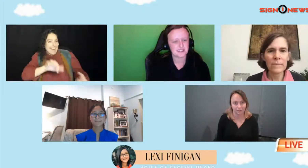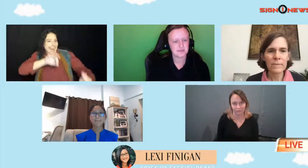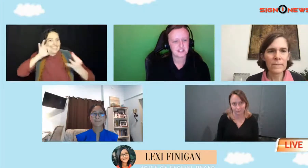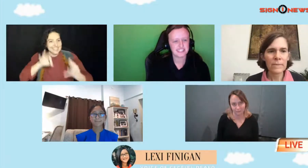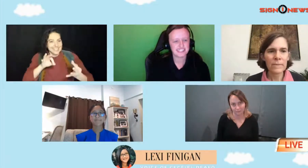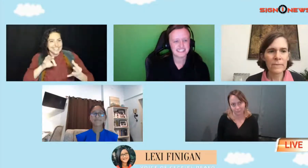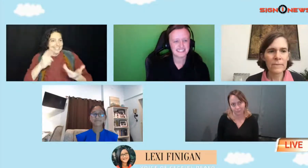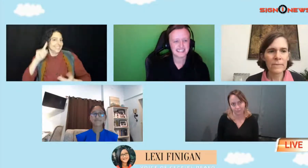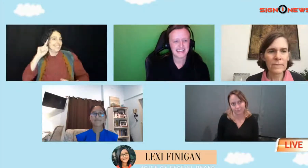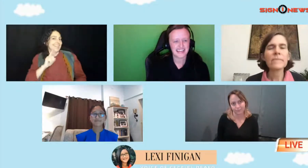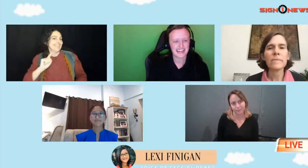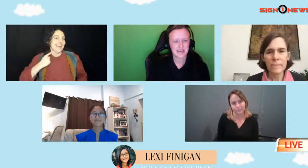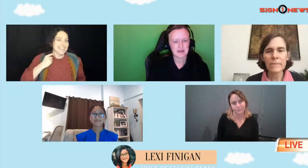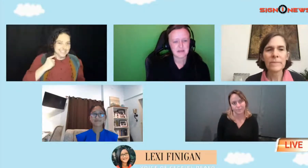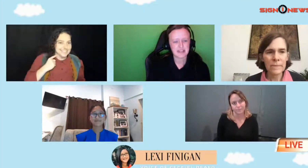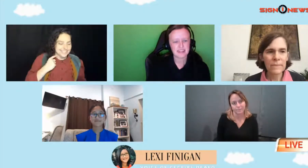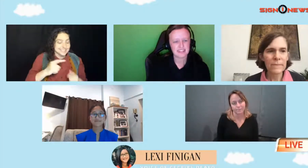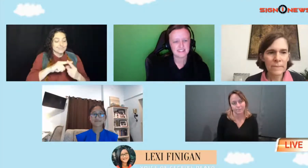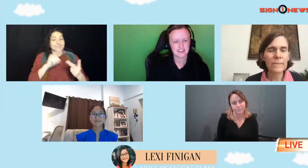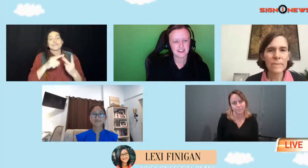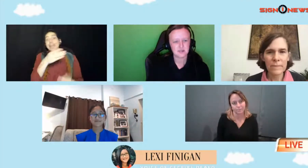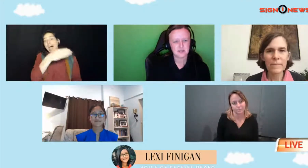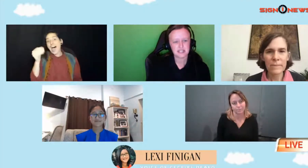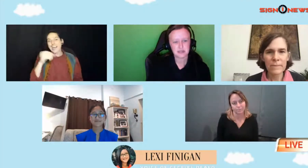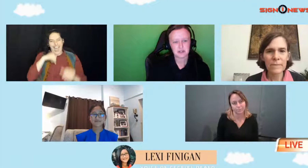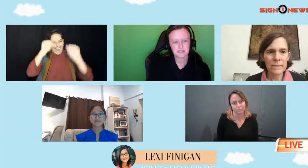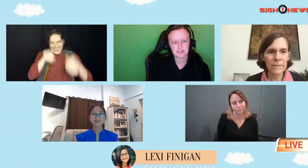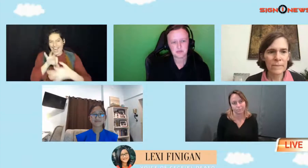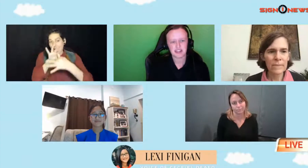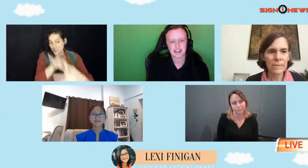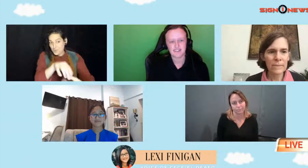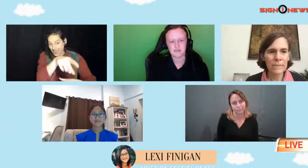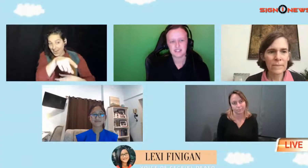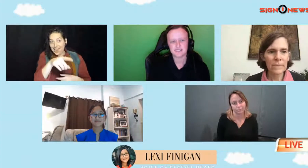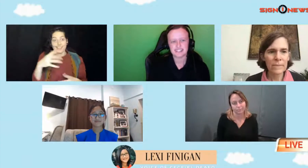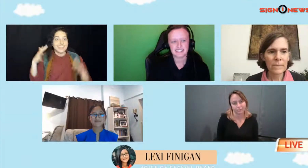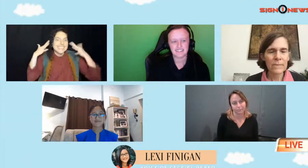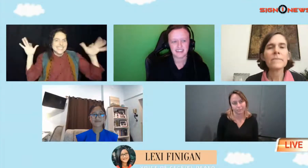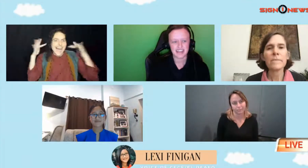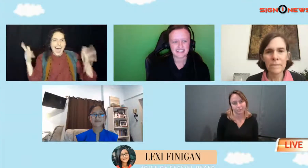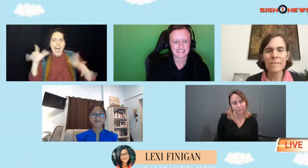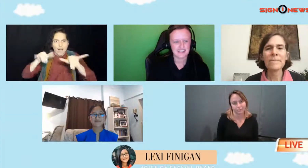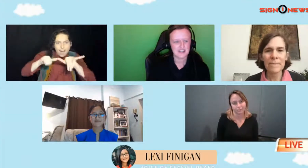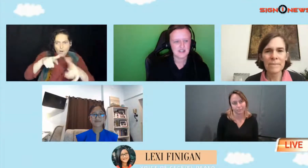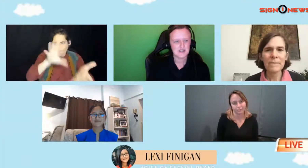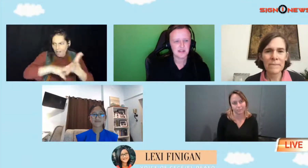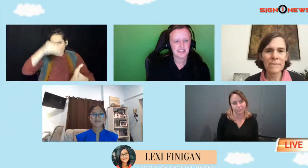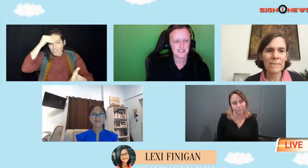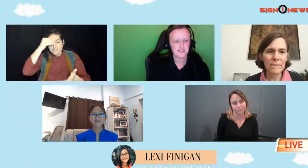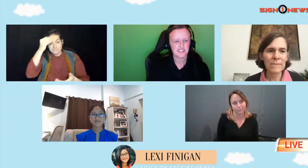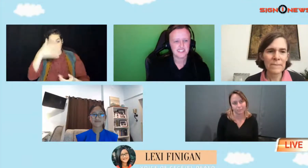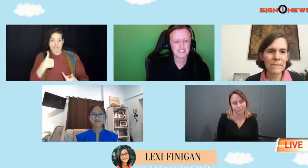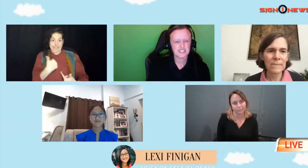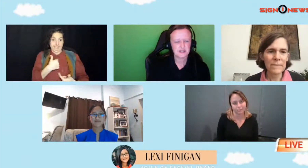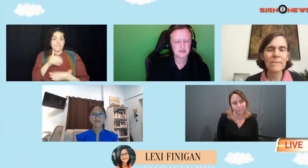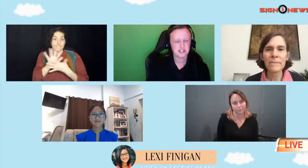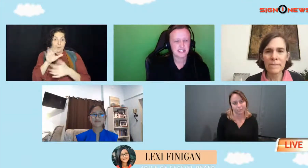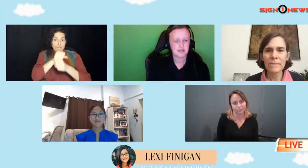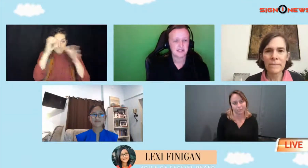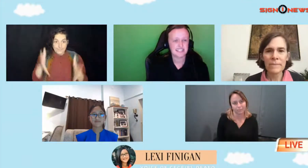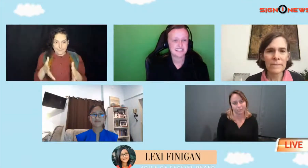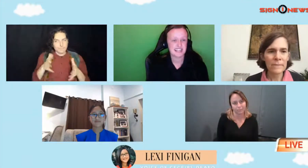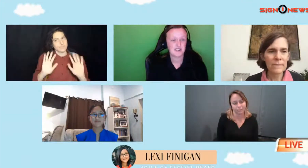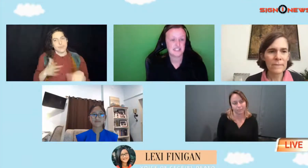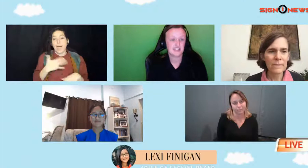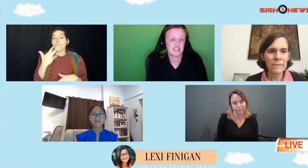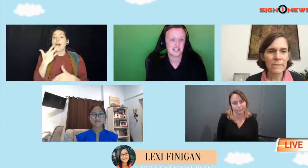as a deaf person. And maybe it's not completely perfect. You might have a bit of a deaf accent. So I can relate to you learning